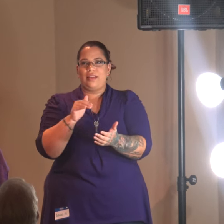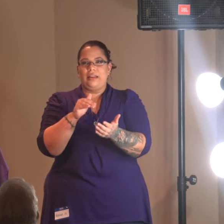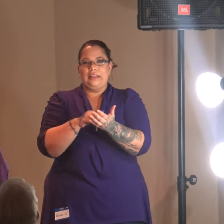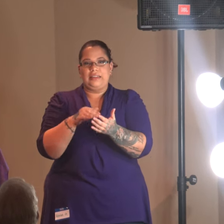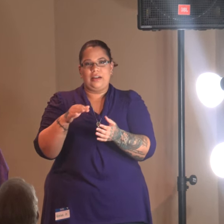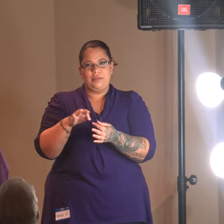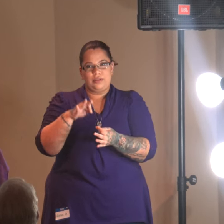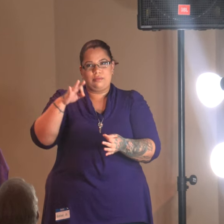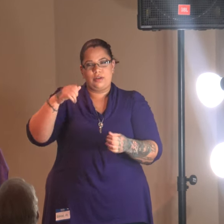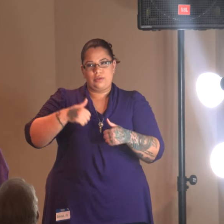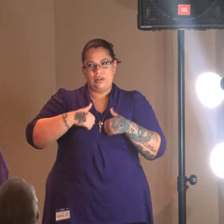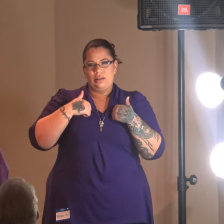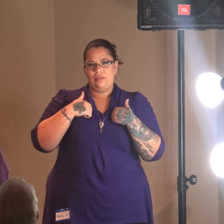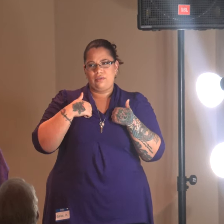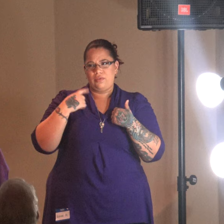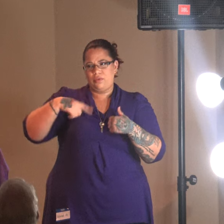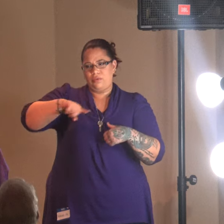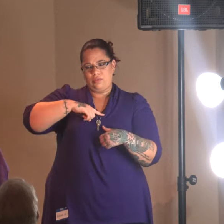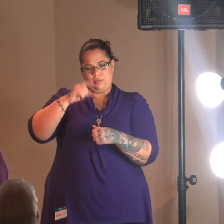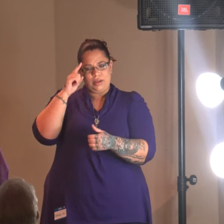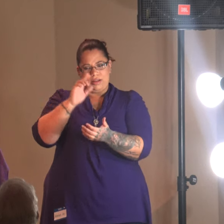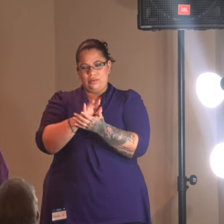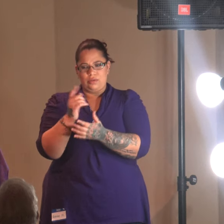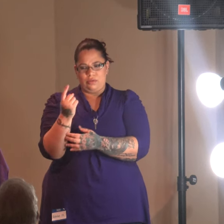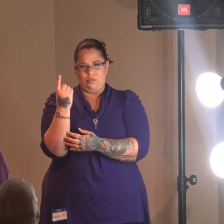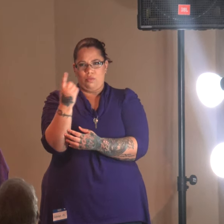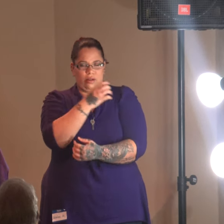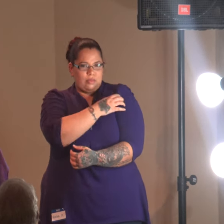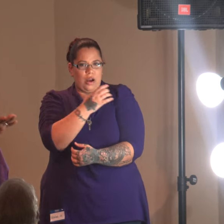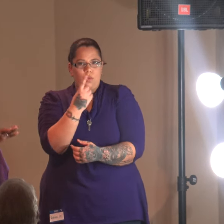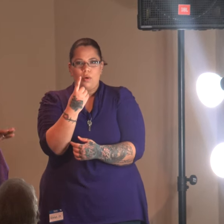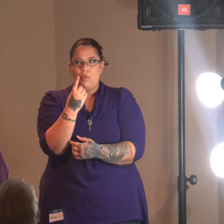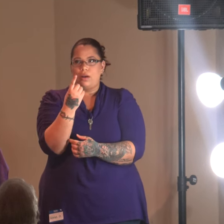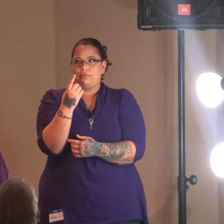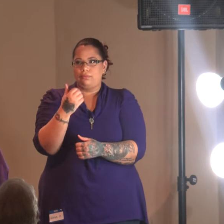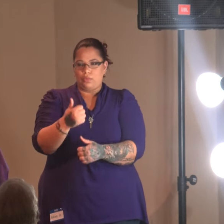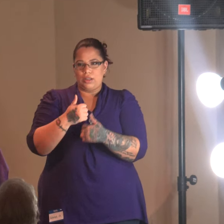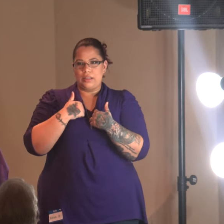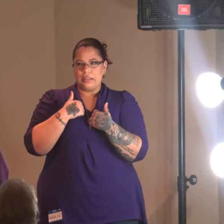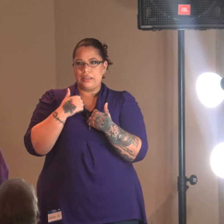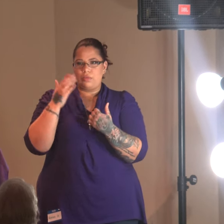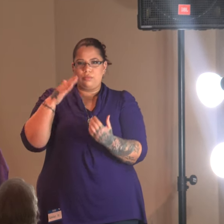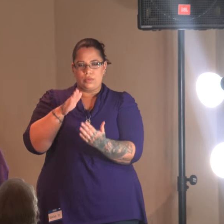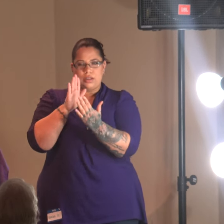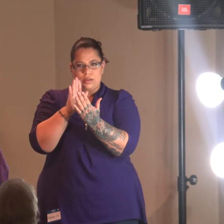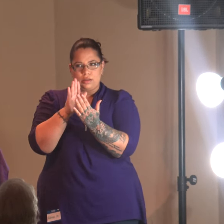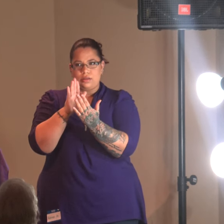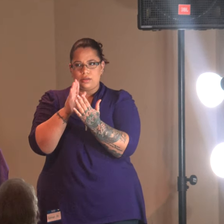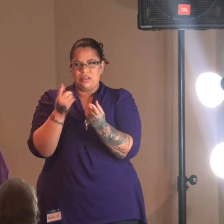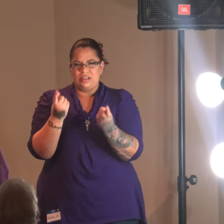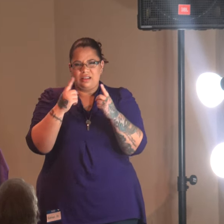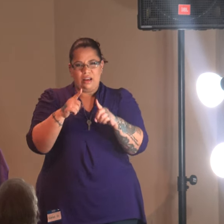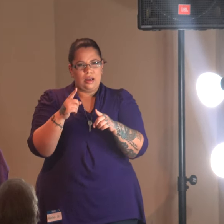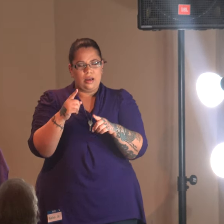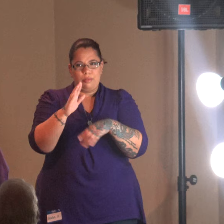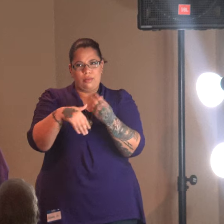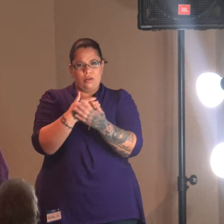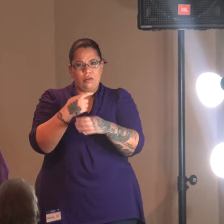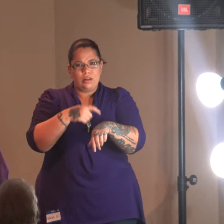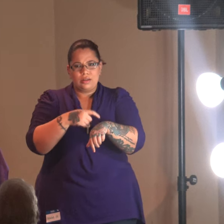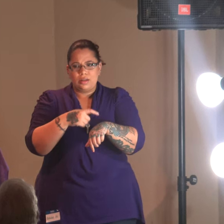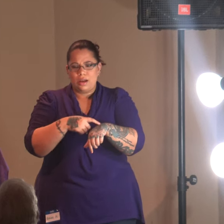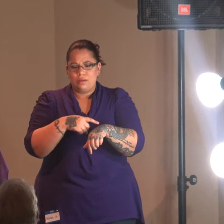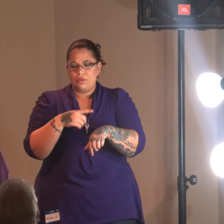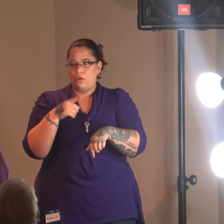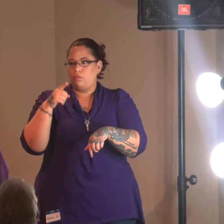that there is only one power, one presence, and it is happening everywhere all the time. So right where you are is the very